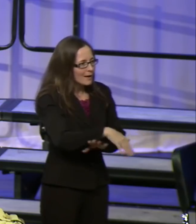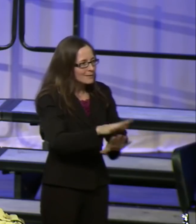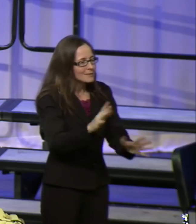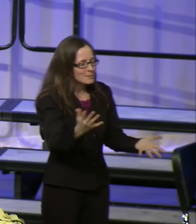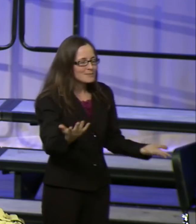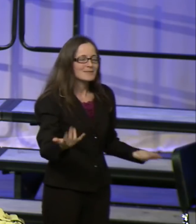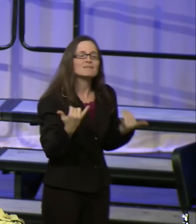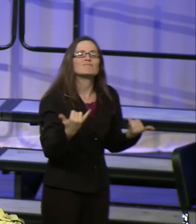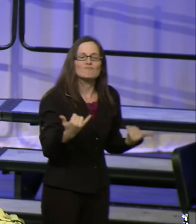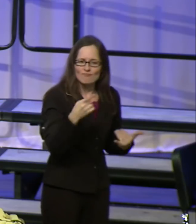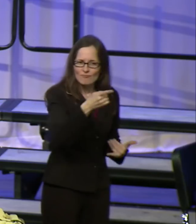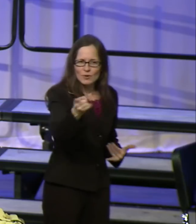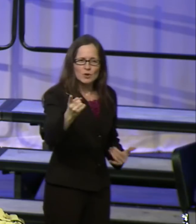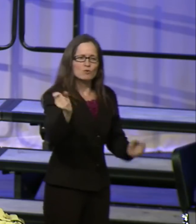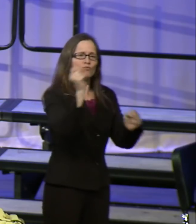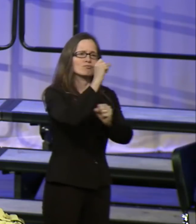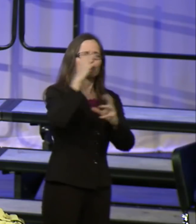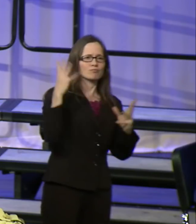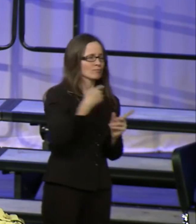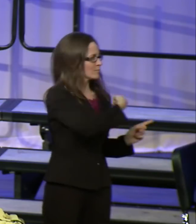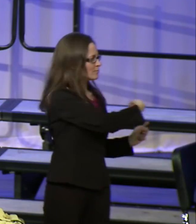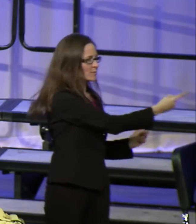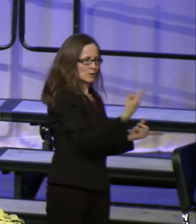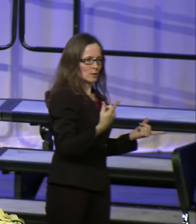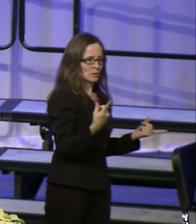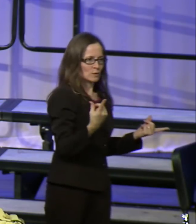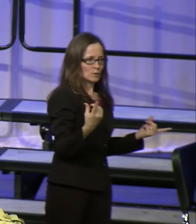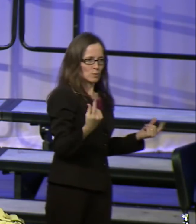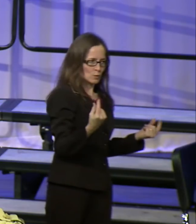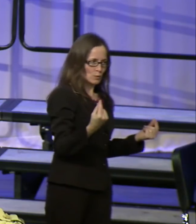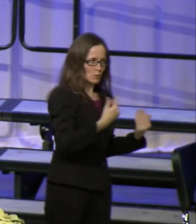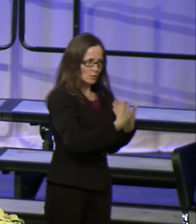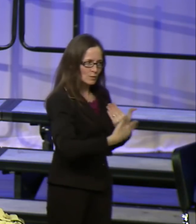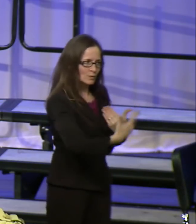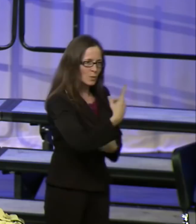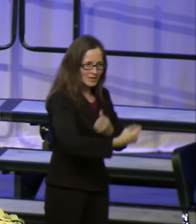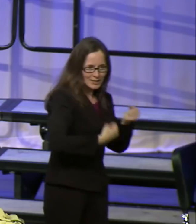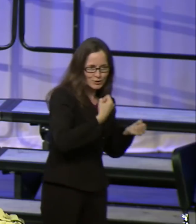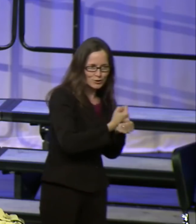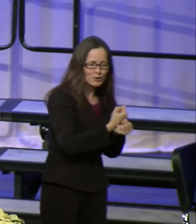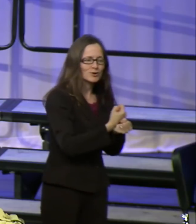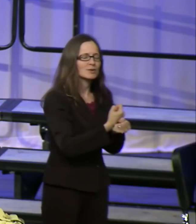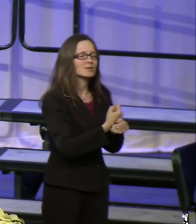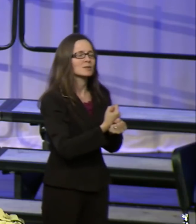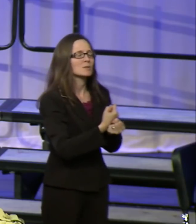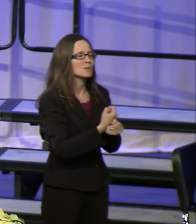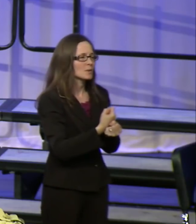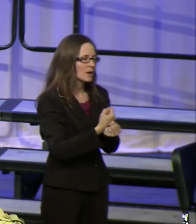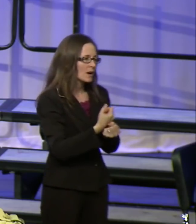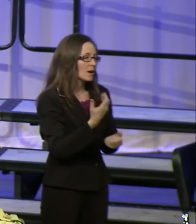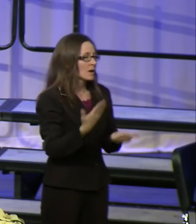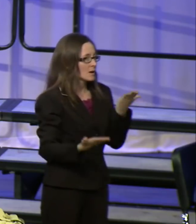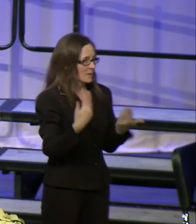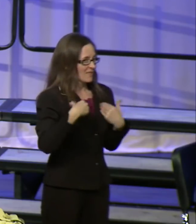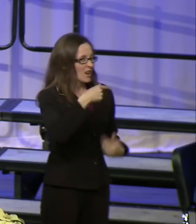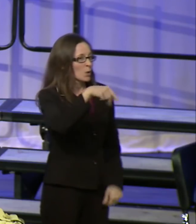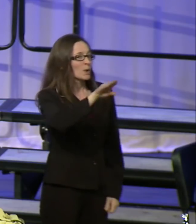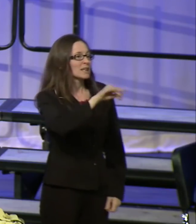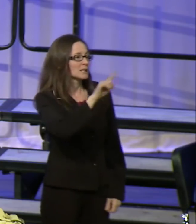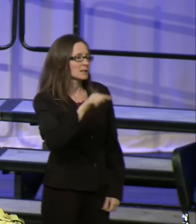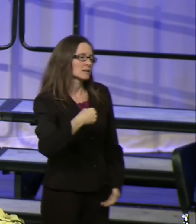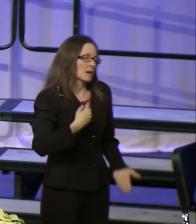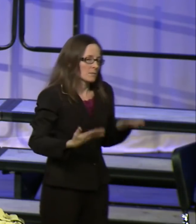But now you know what they're going to do for the next 1 year. And there may or may not be a pop quiz that I will fail